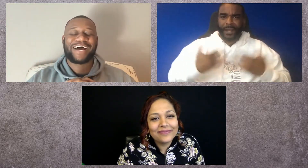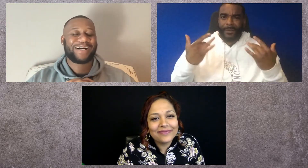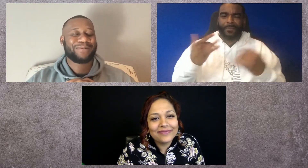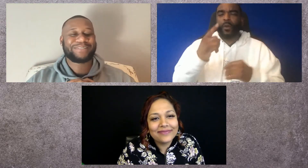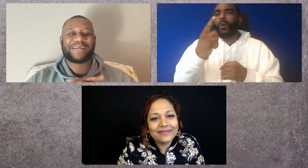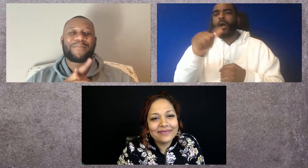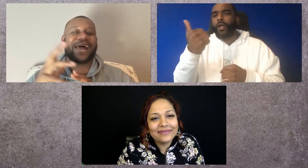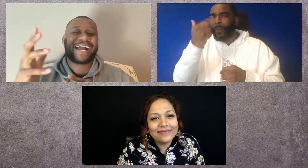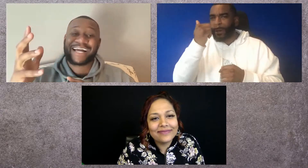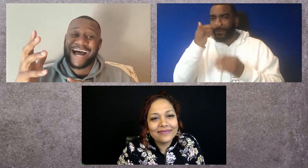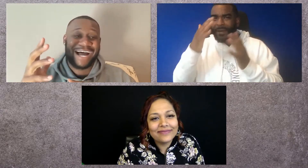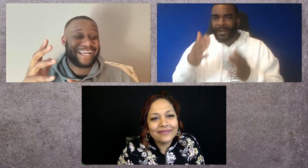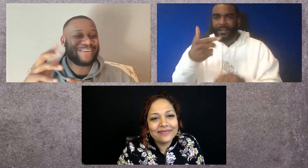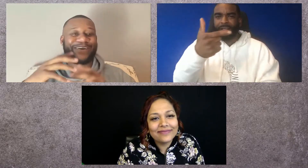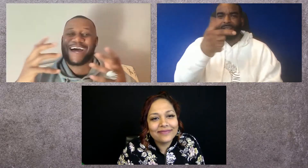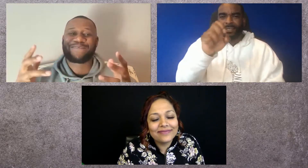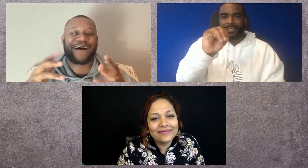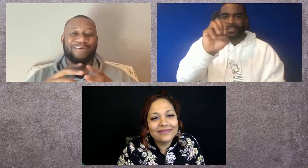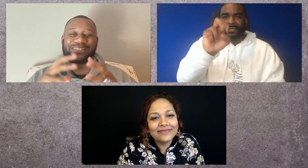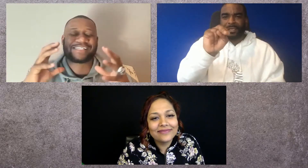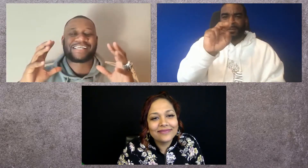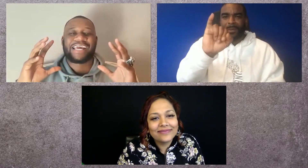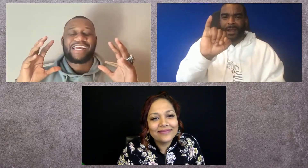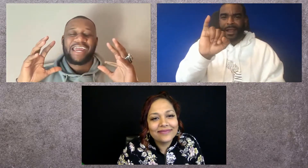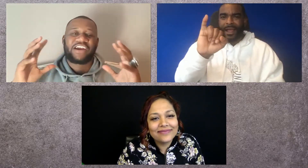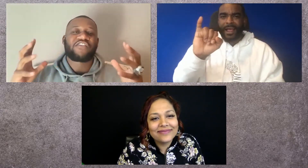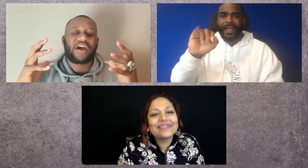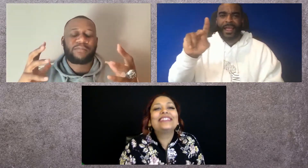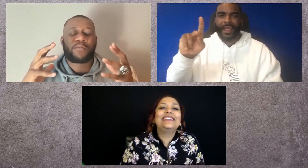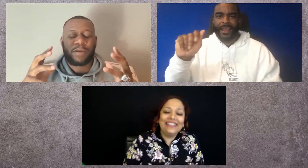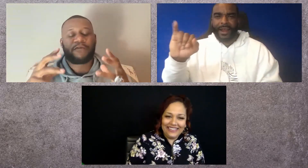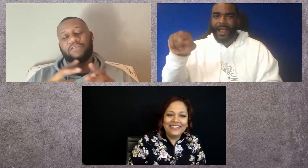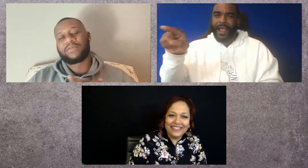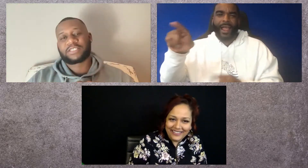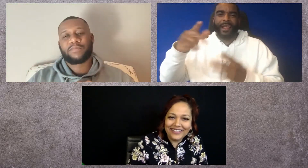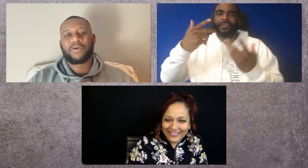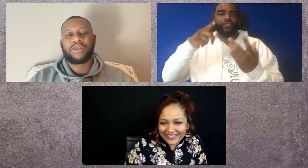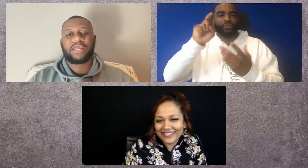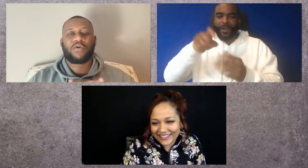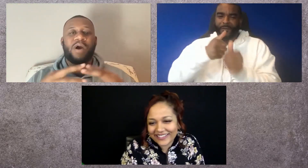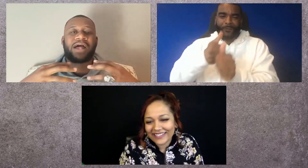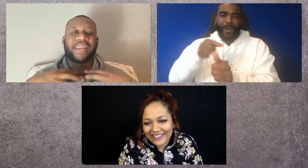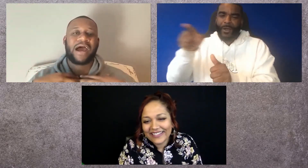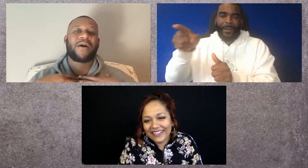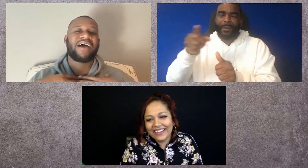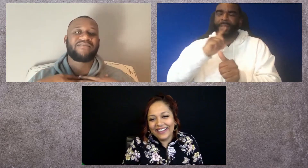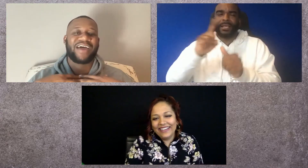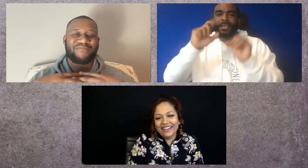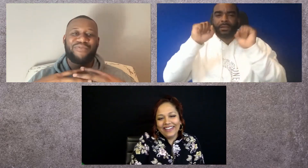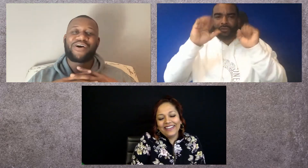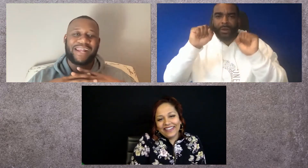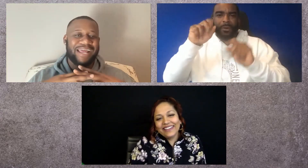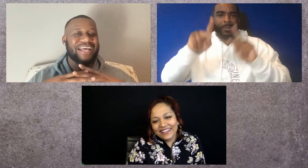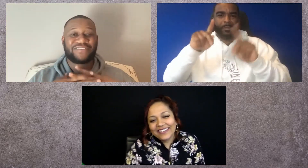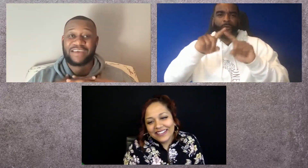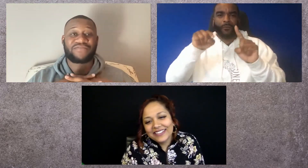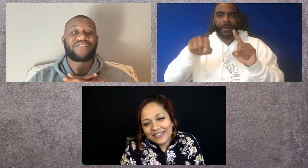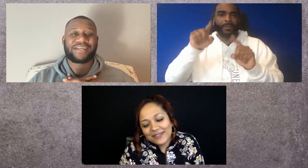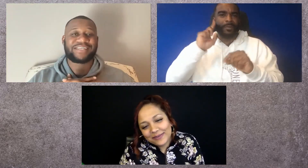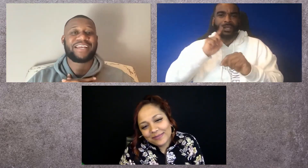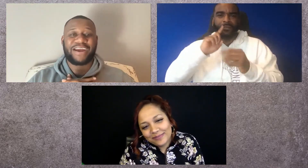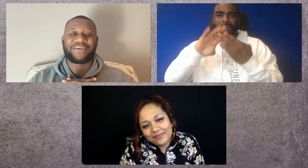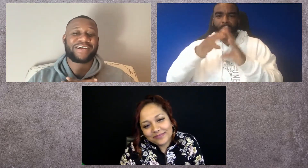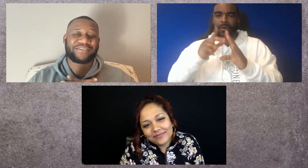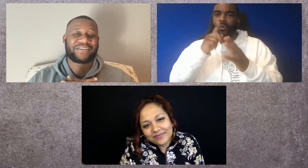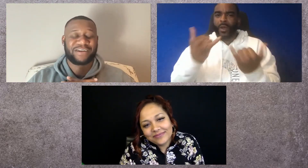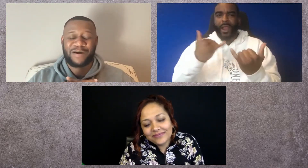him out. Gemini Kai, you gotta follow. Just incredible people from this community who I now have brought as